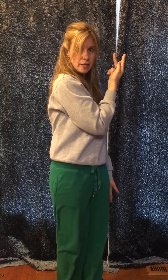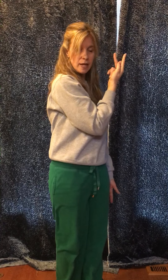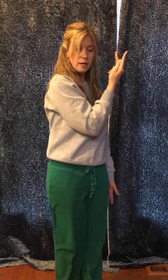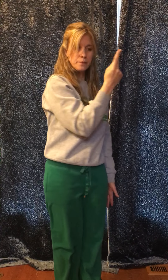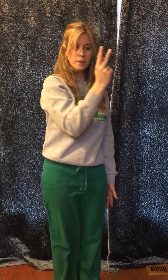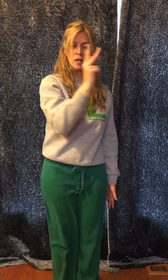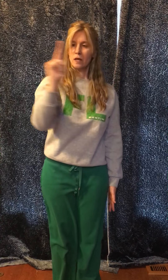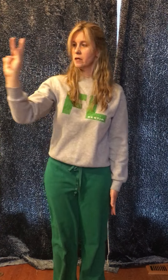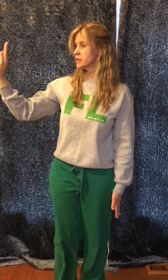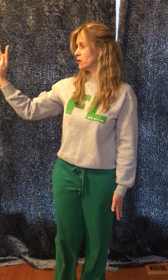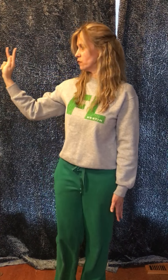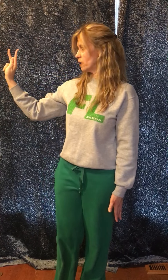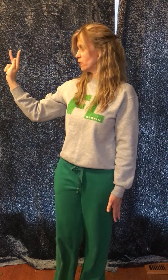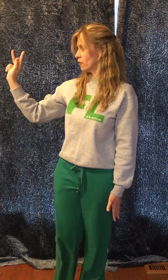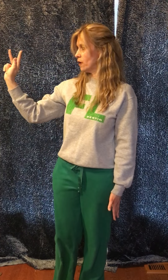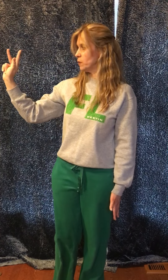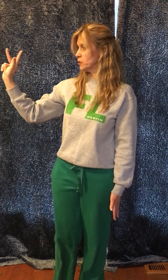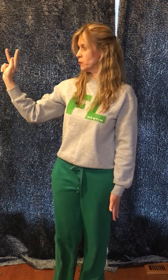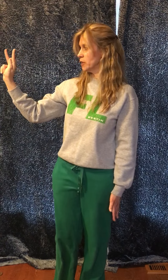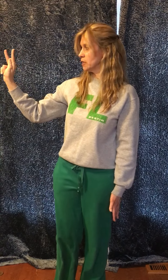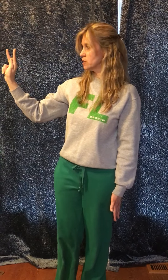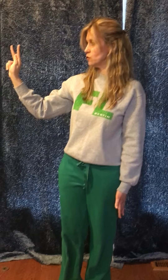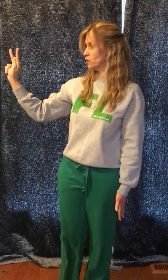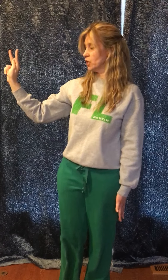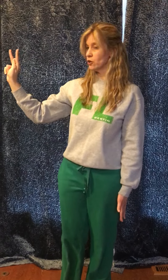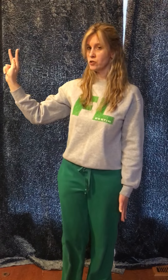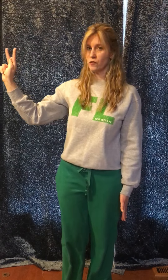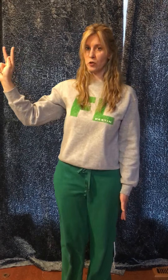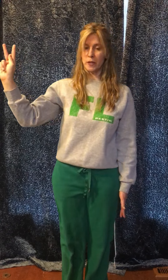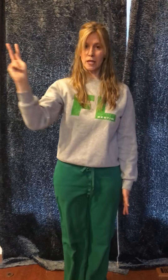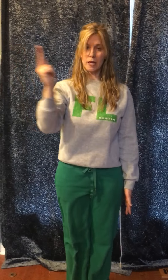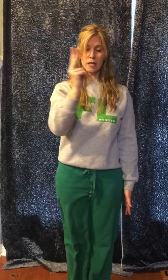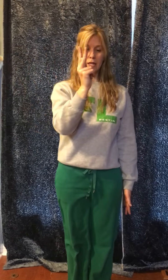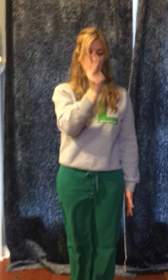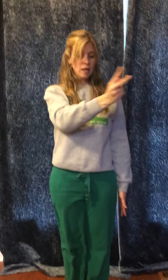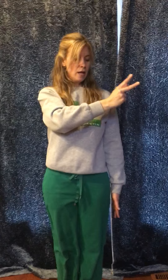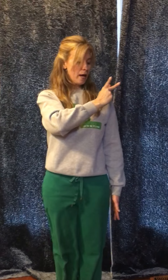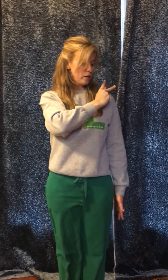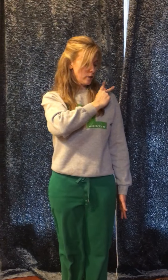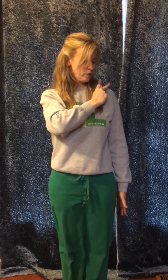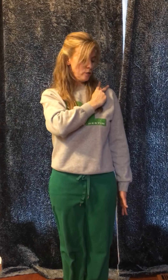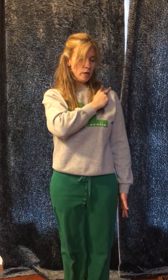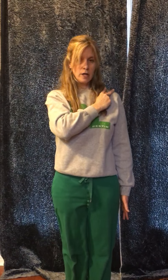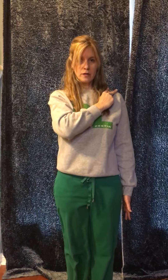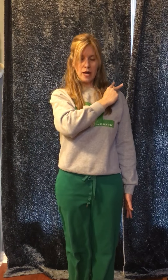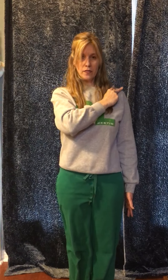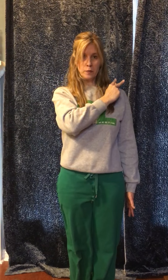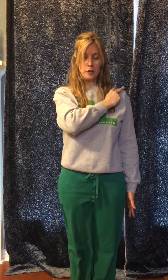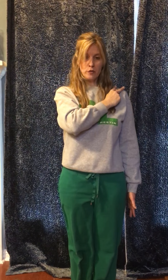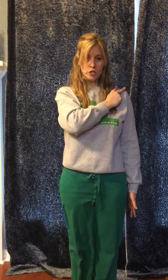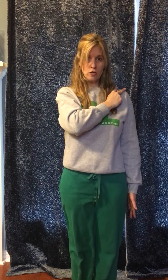that. So you've got your thumb in between these 2 fingers for your pink hand. And you're going to do it at the blue